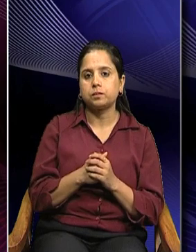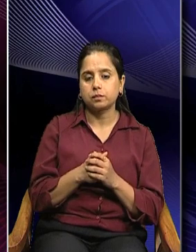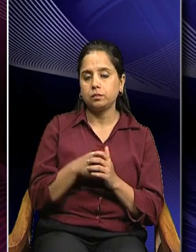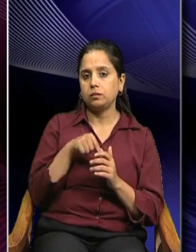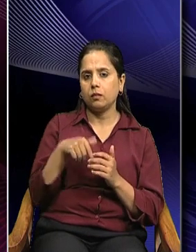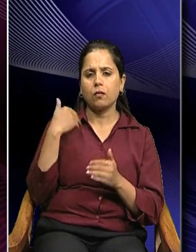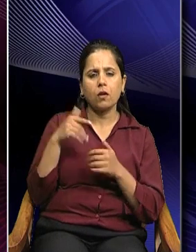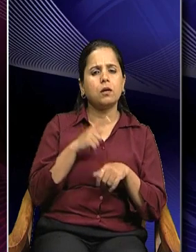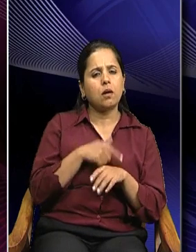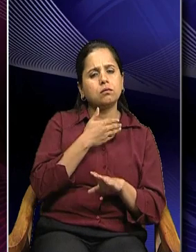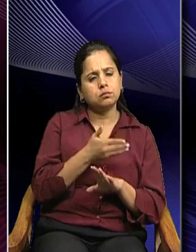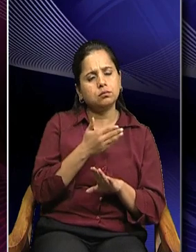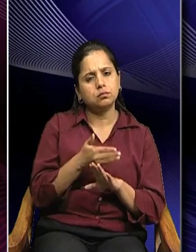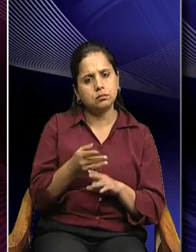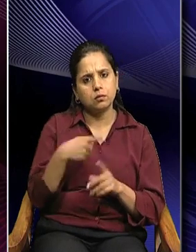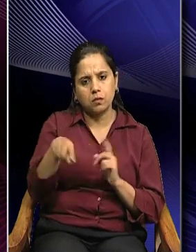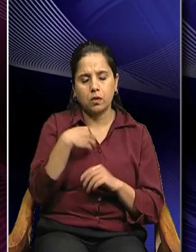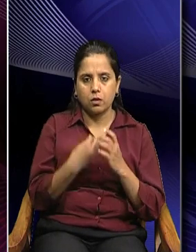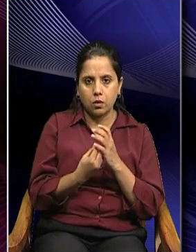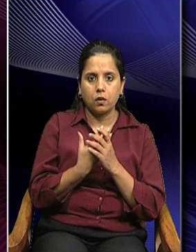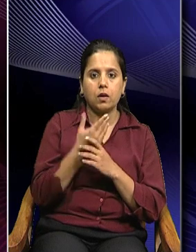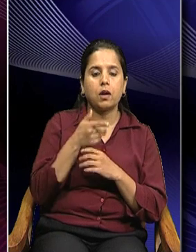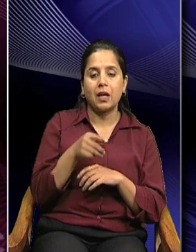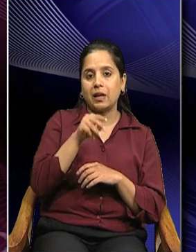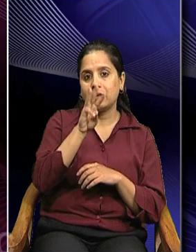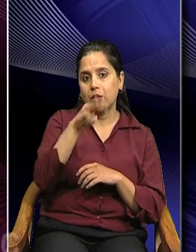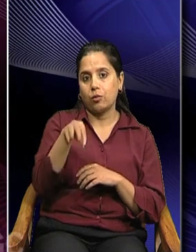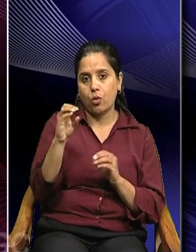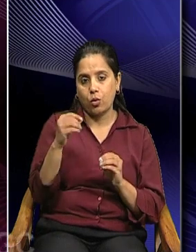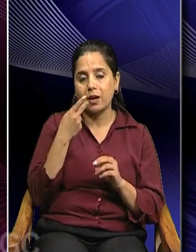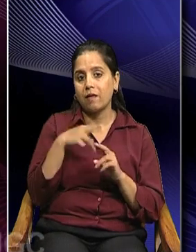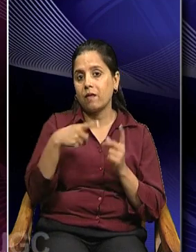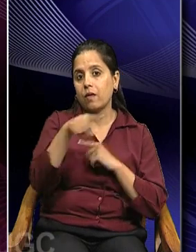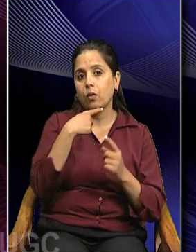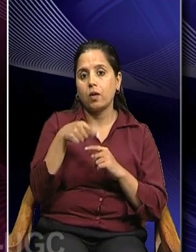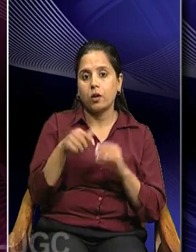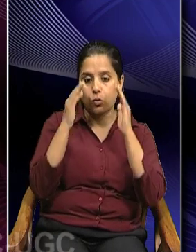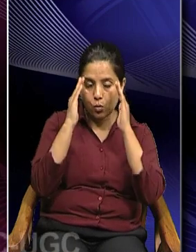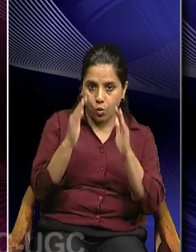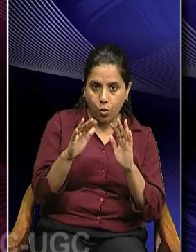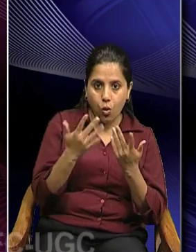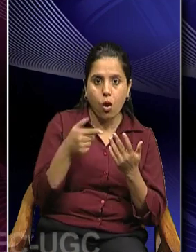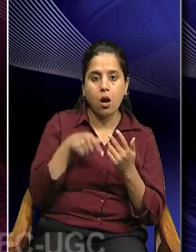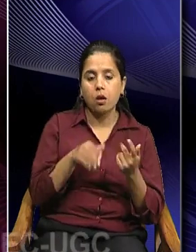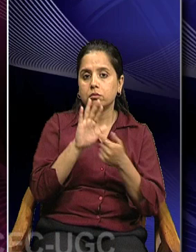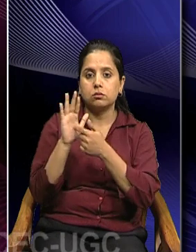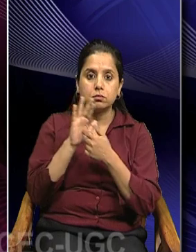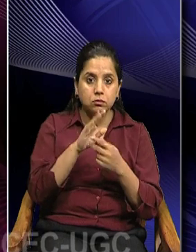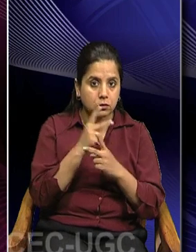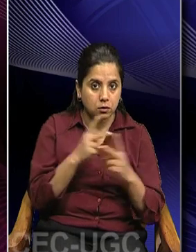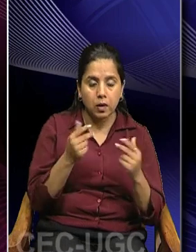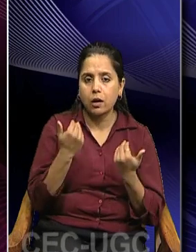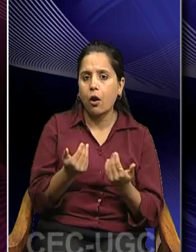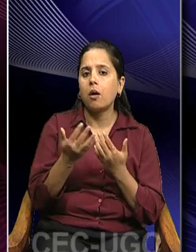With the passage of time, when we evolved to marketing 3.0, if we talk about the concentration or orientation, here